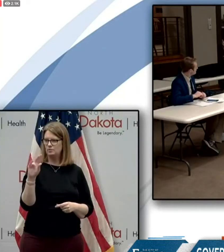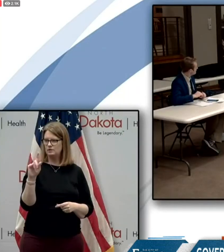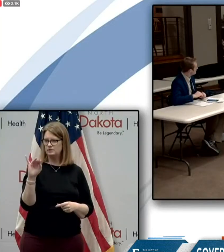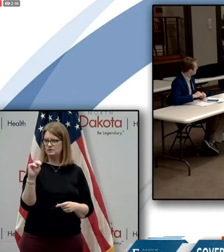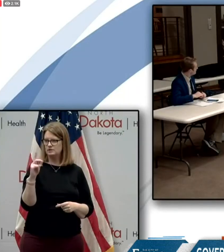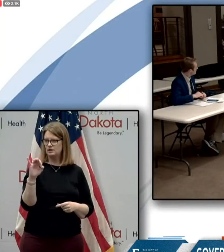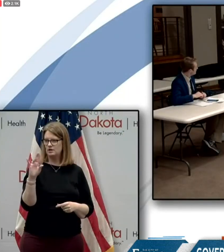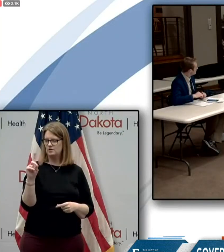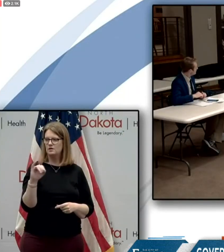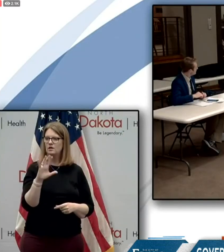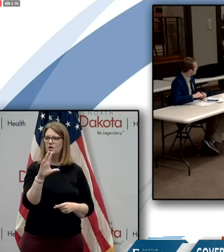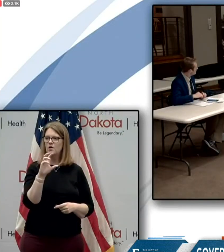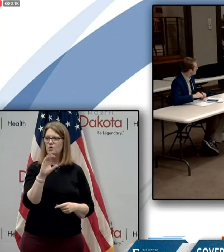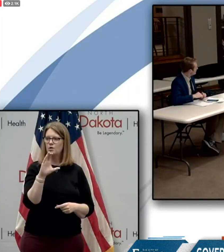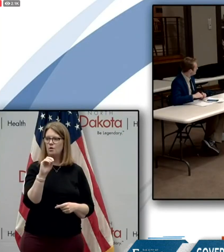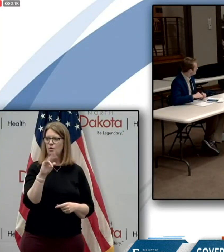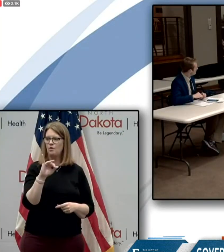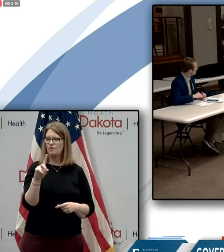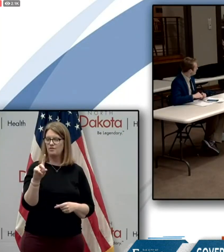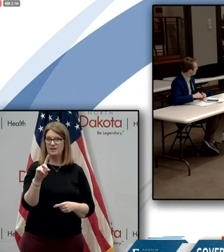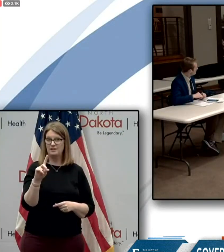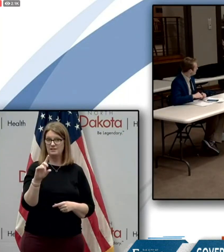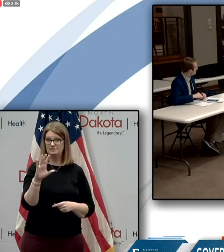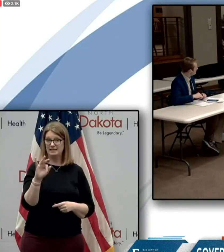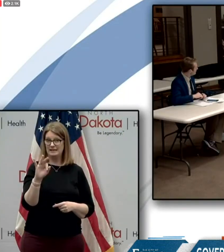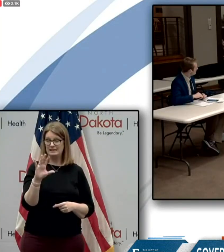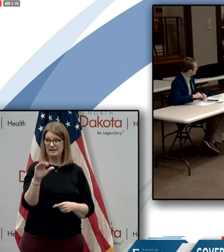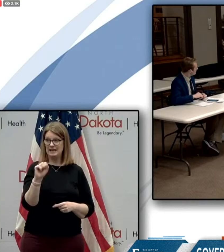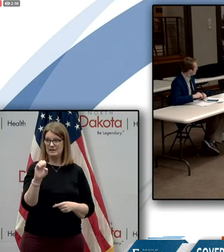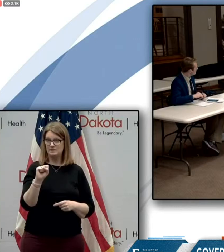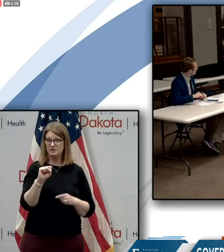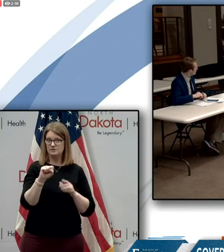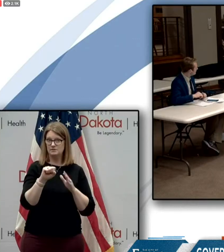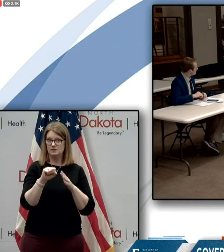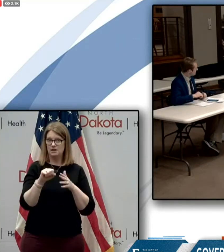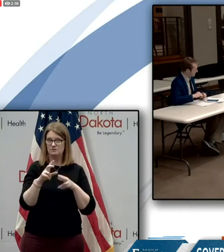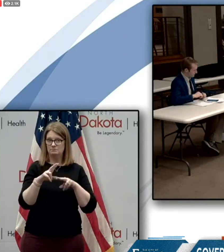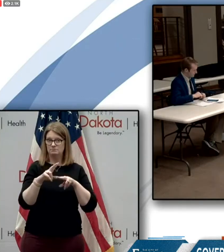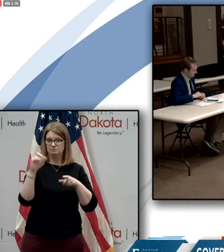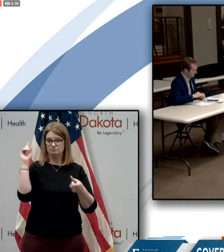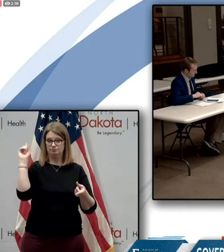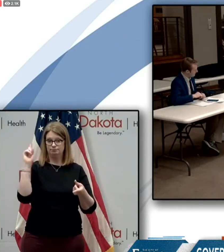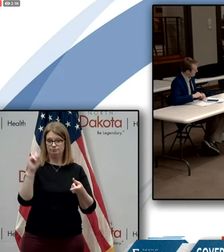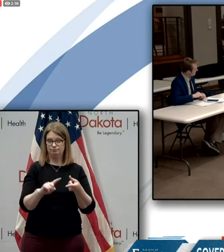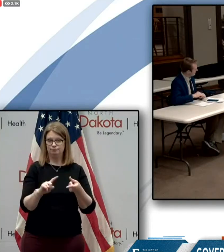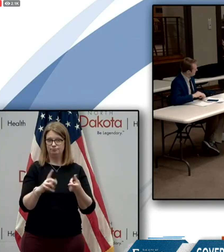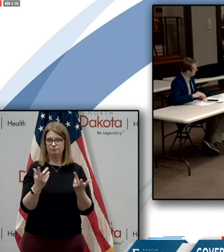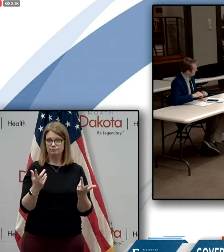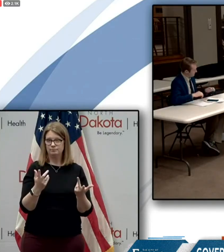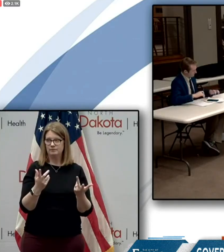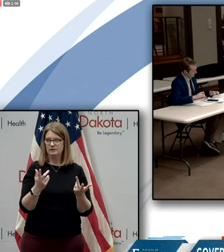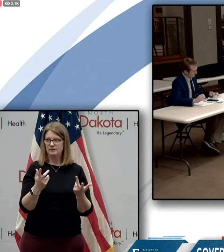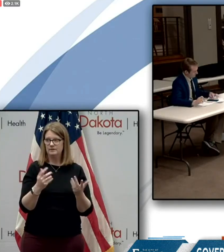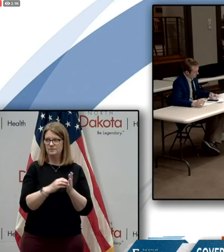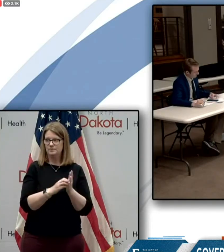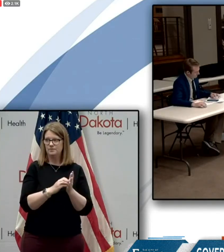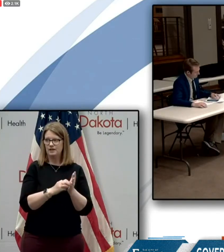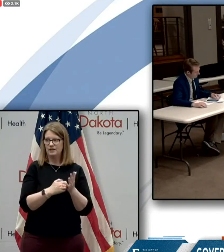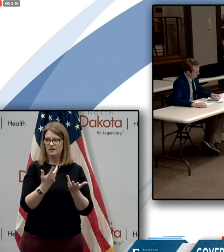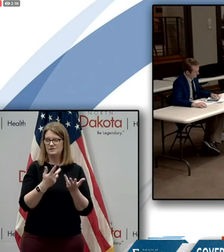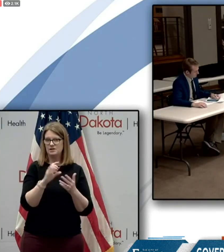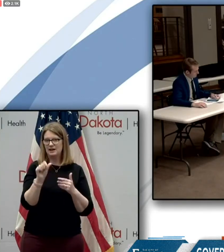COVID-19 cases seem to be rapidly dropping off. Are we getting any indication in North Dakota's data that there's a seasonal component